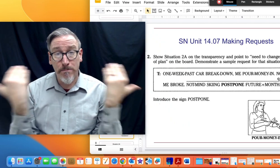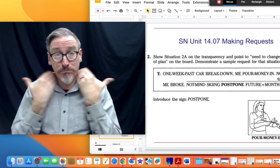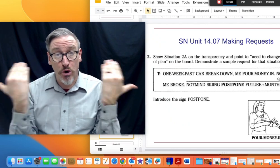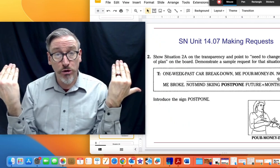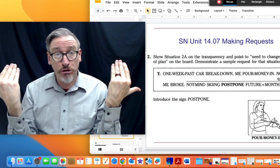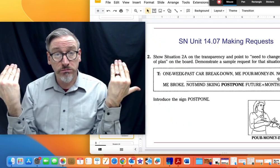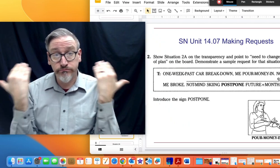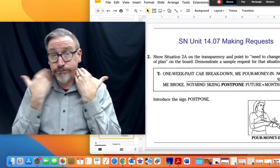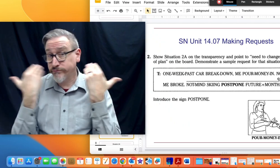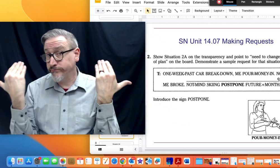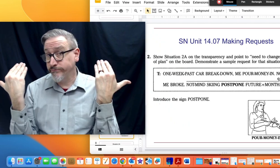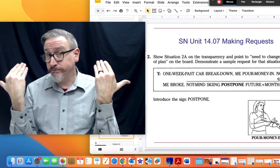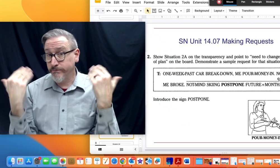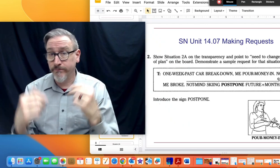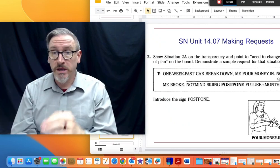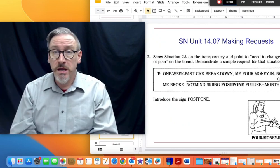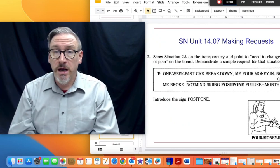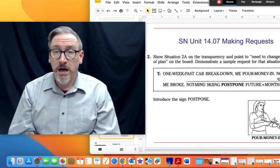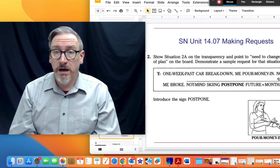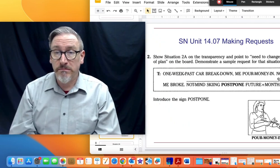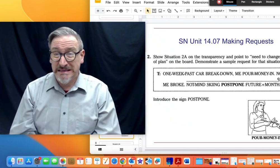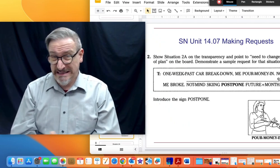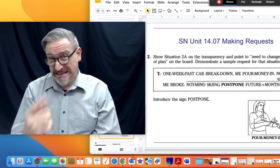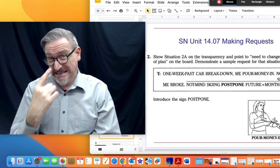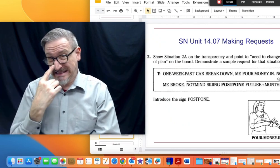Now I'm broke.